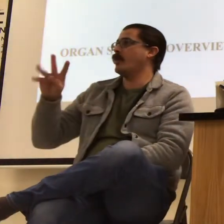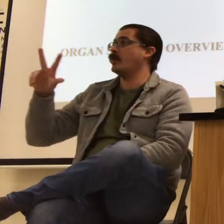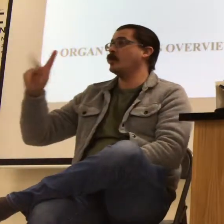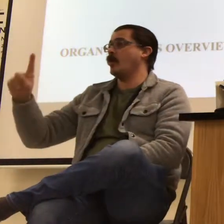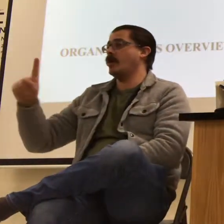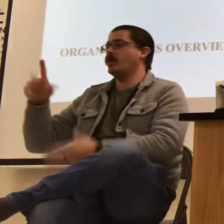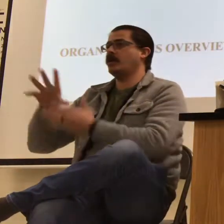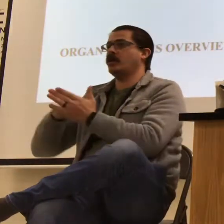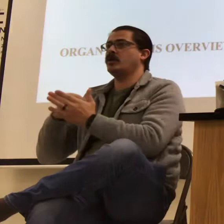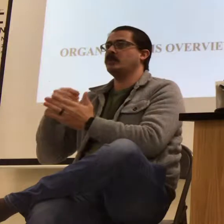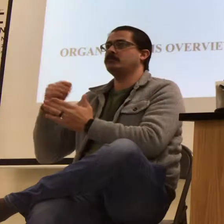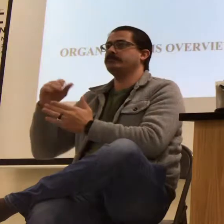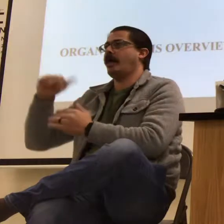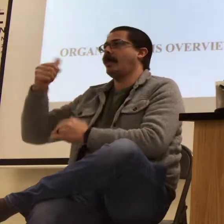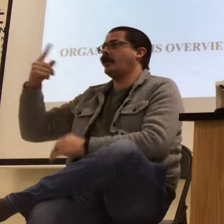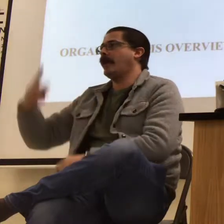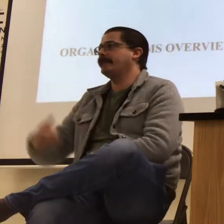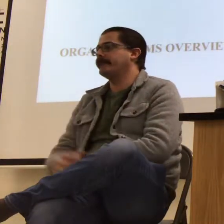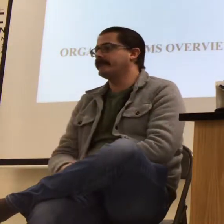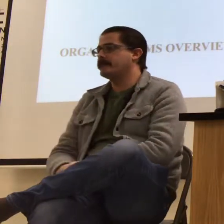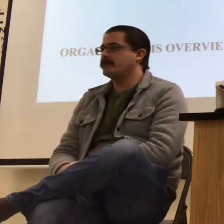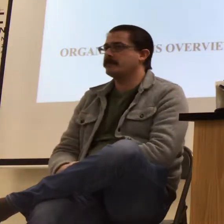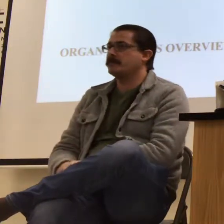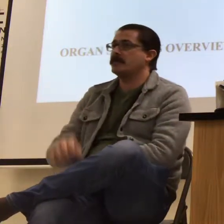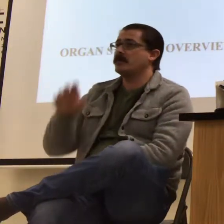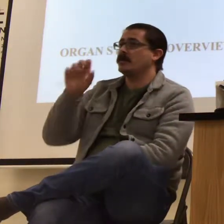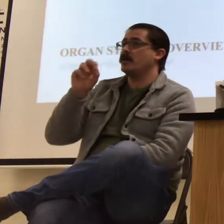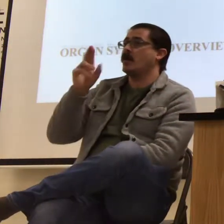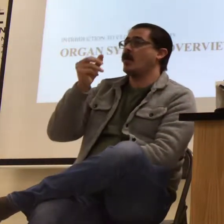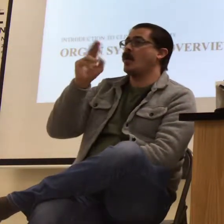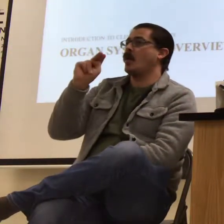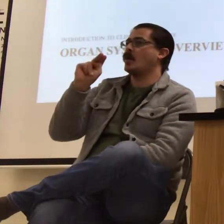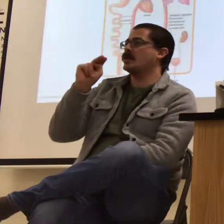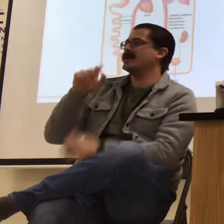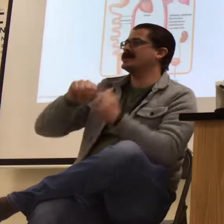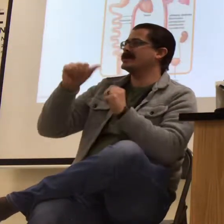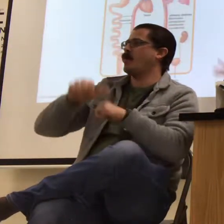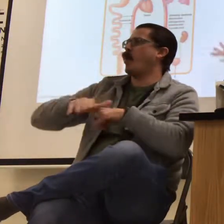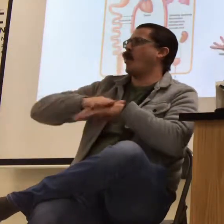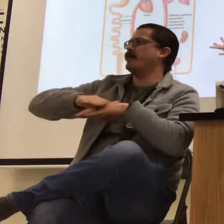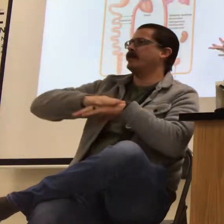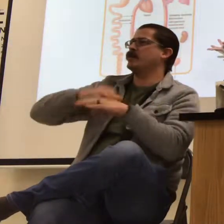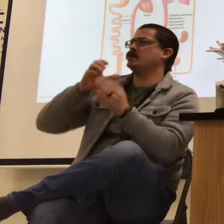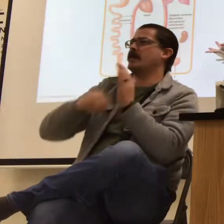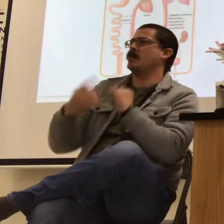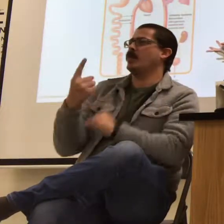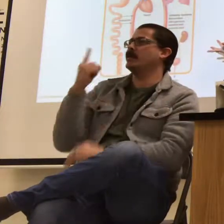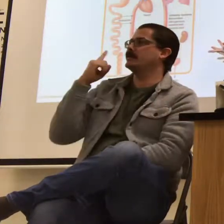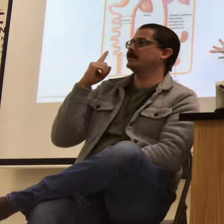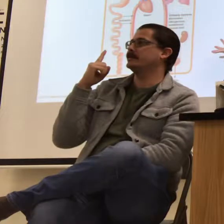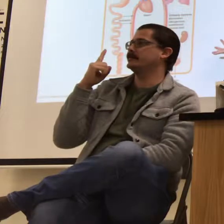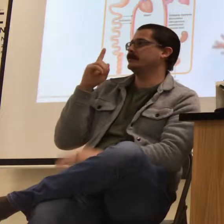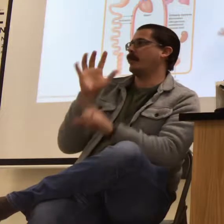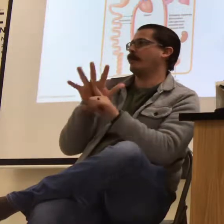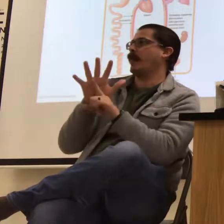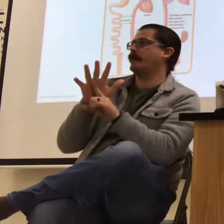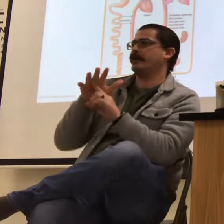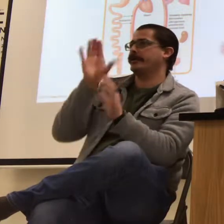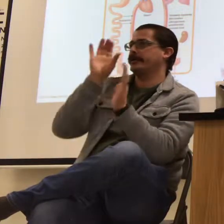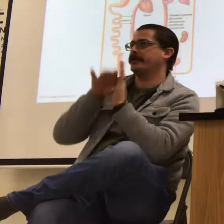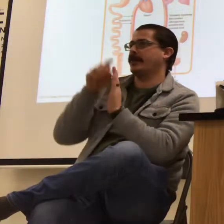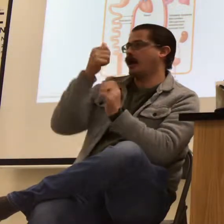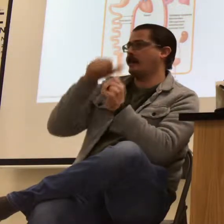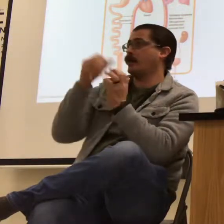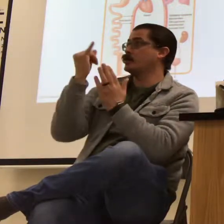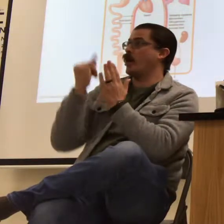in 431. So as an organ systems overview in chapter 1, this is a common figure. Okay, I remember